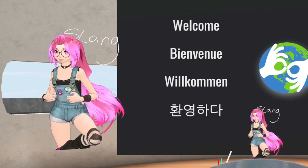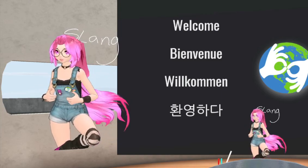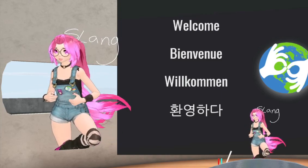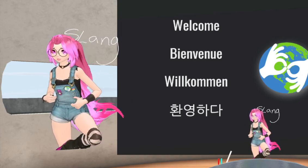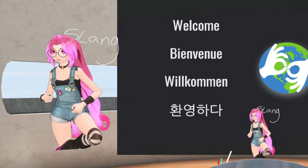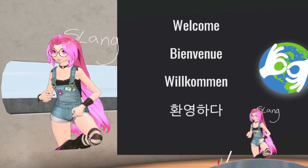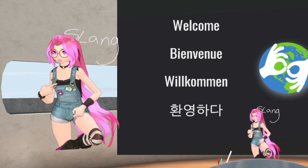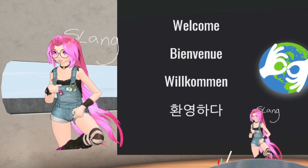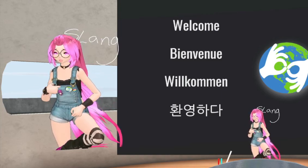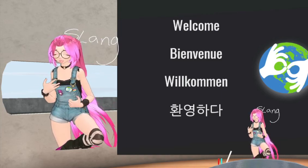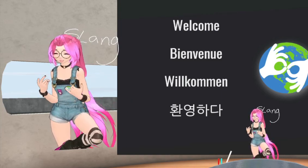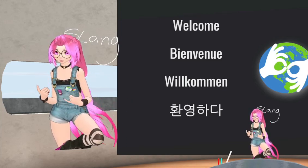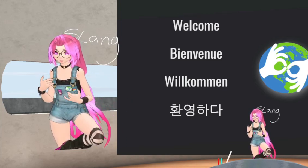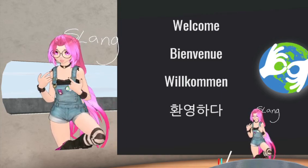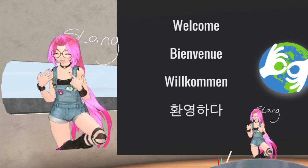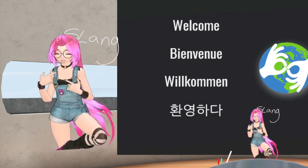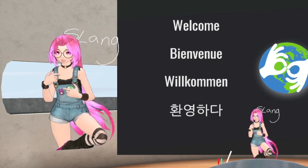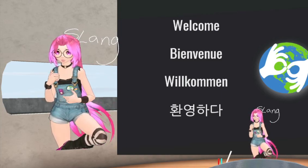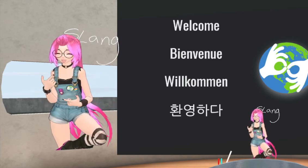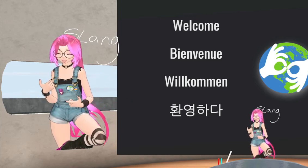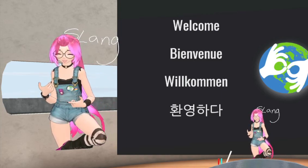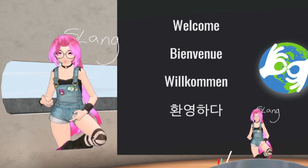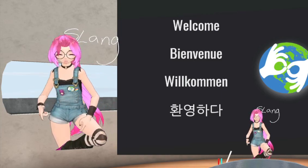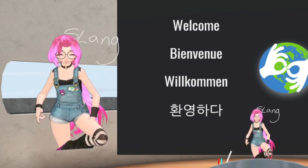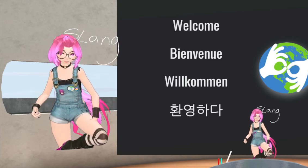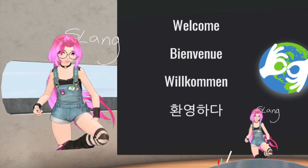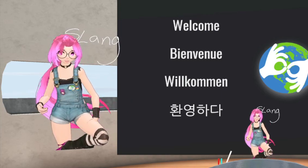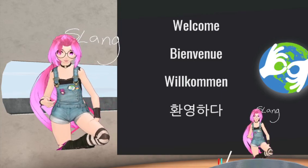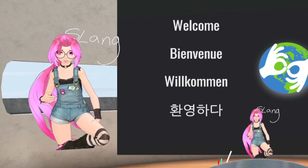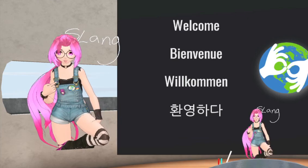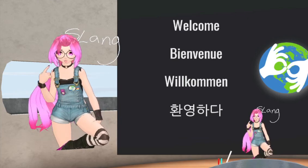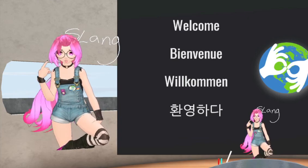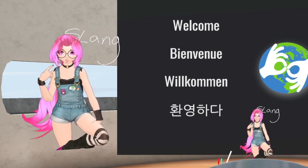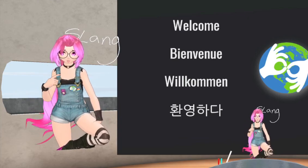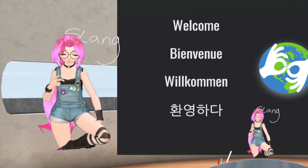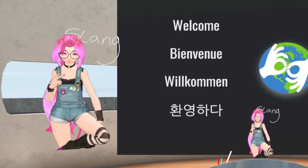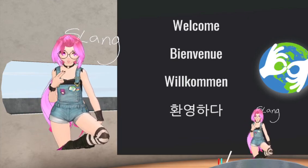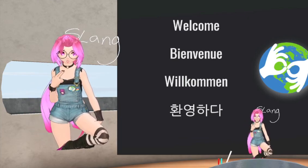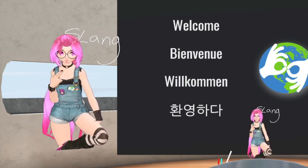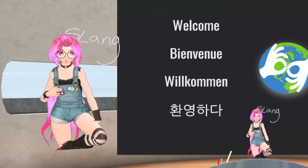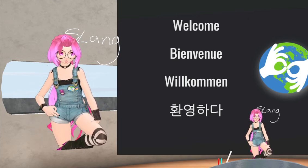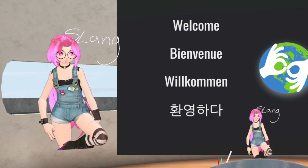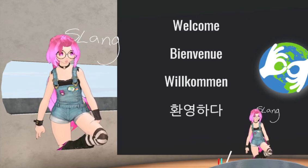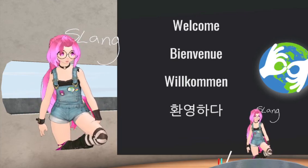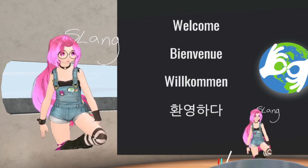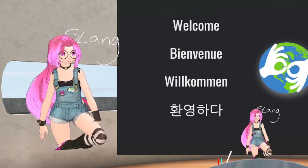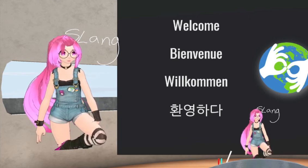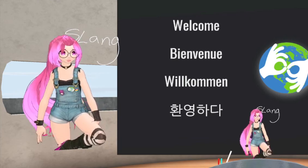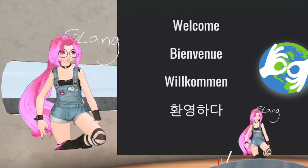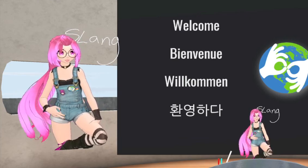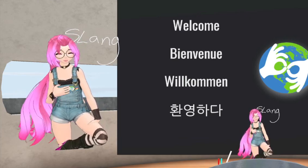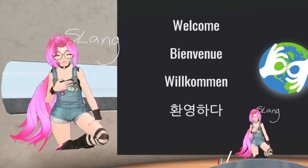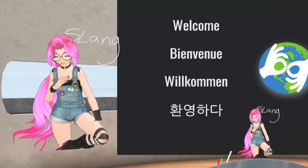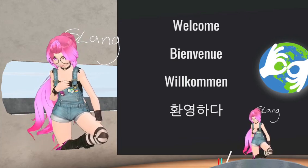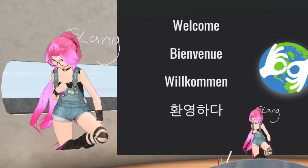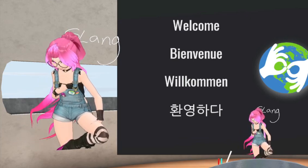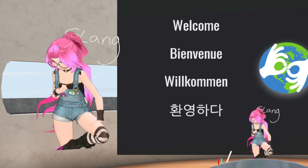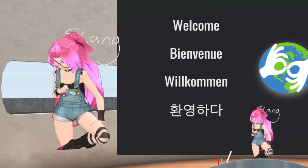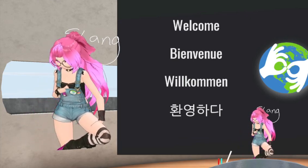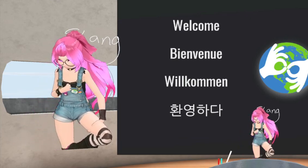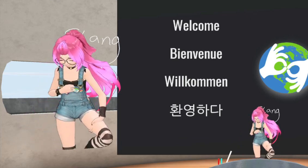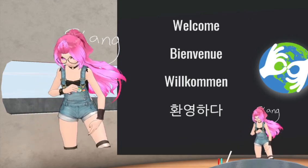a fine day at work? It's like, yeah, it was fine. It just really drug on. It just kept going today, but I'm fine. Like, it doesn't necessarily have to be complaining. It could